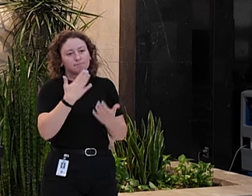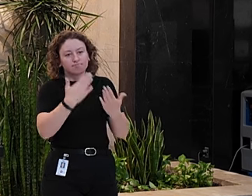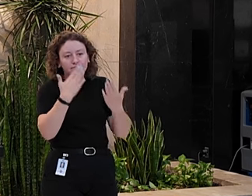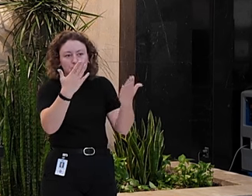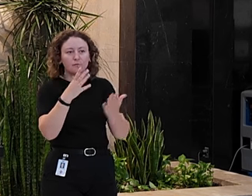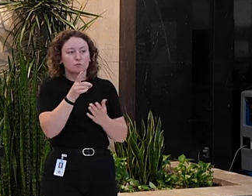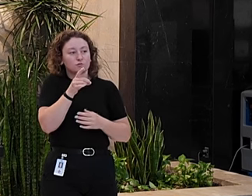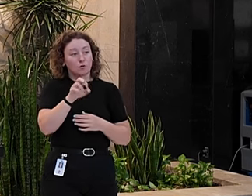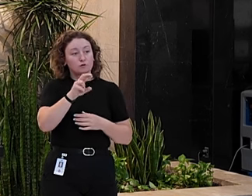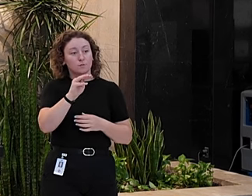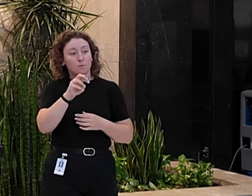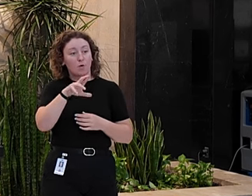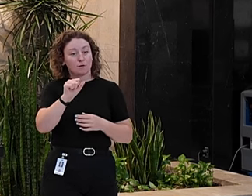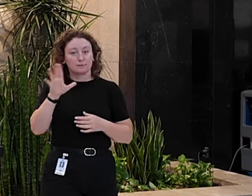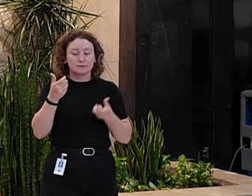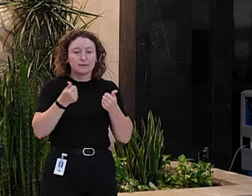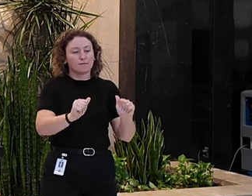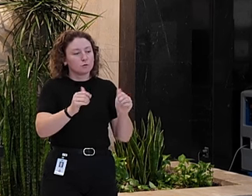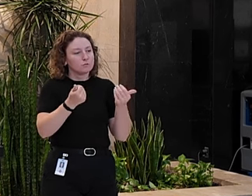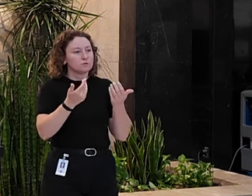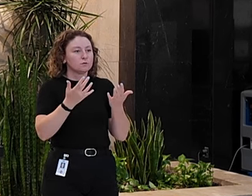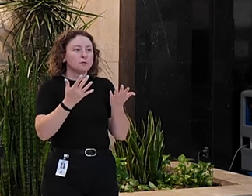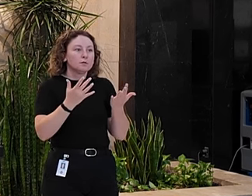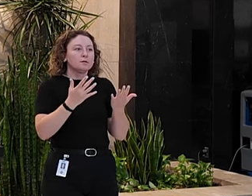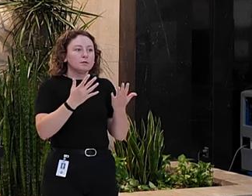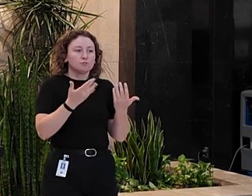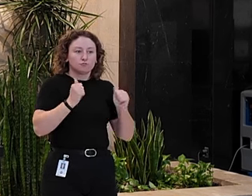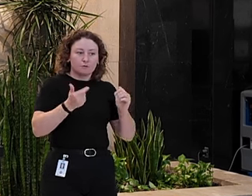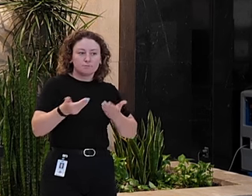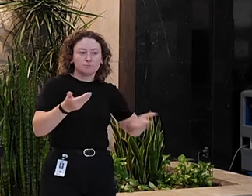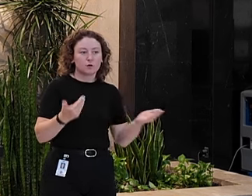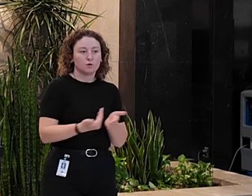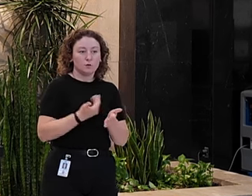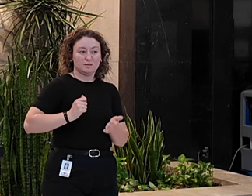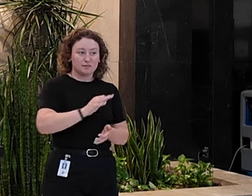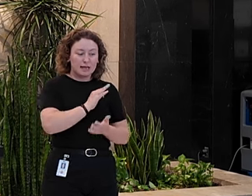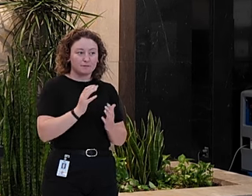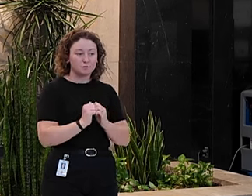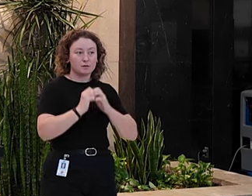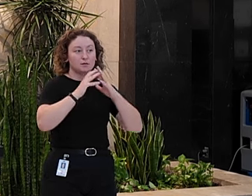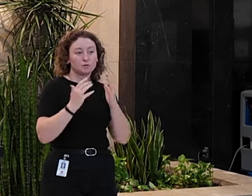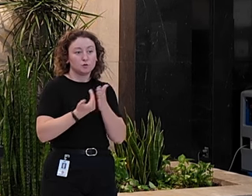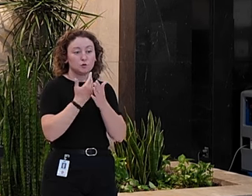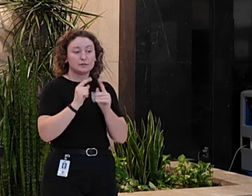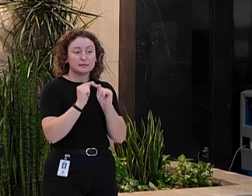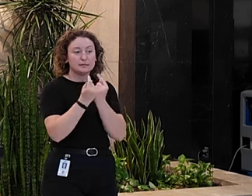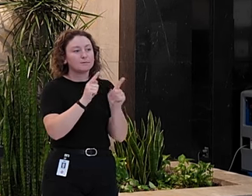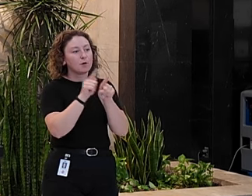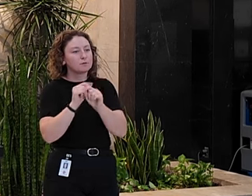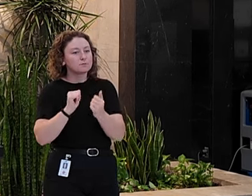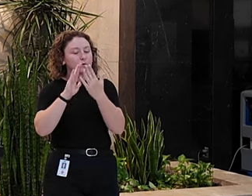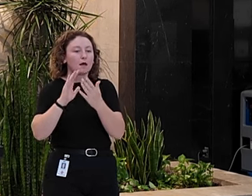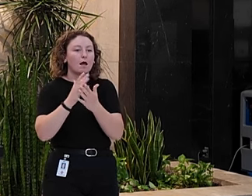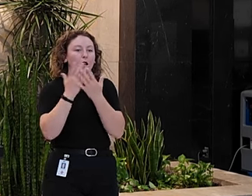Dr. Morris's efforts to not only bring in new staff to build up a new team, but also to address a